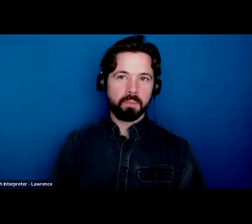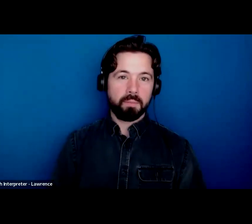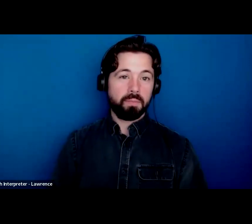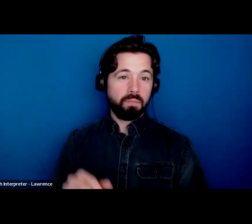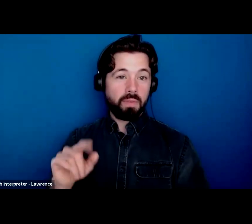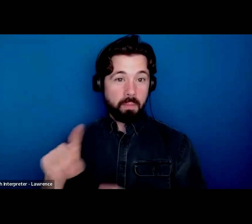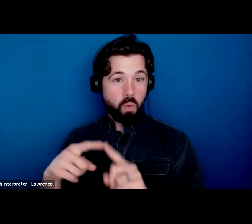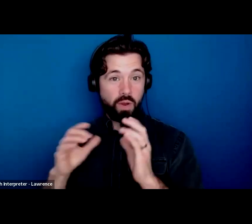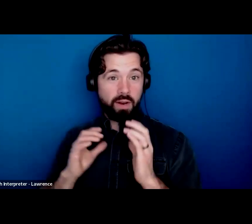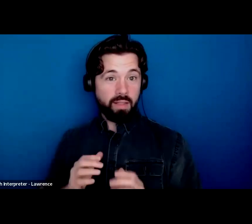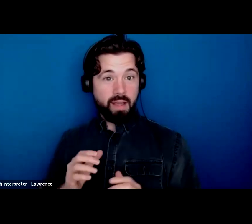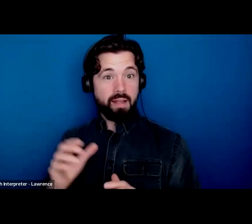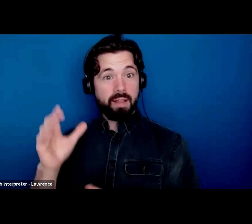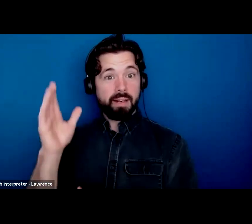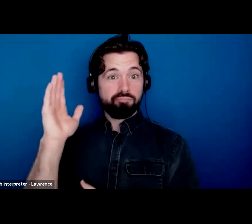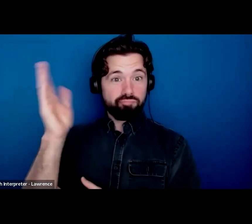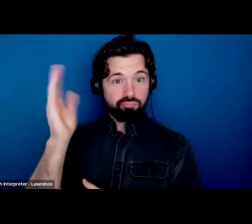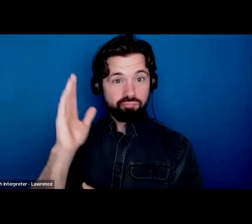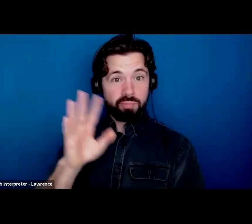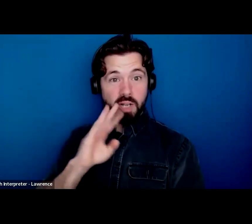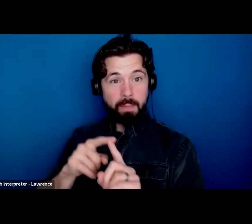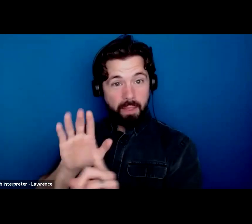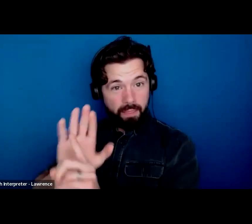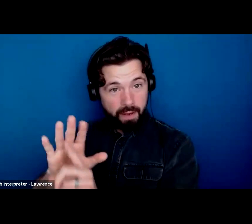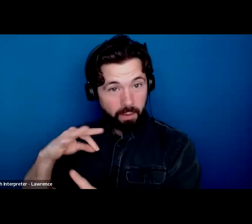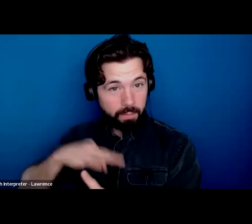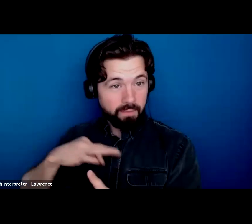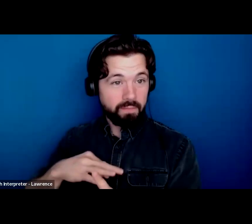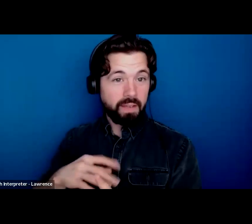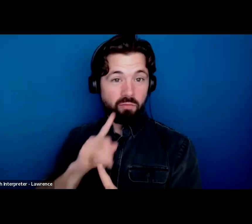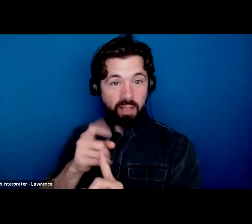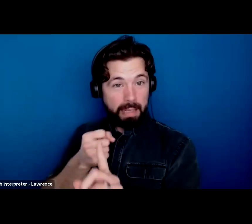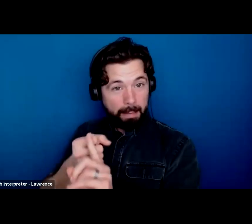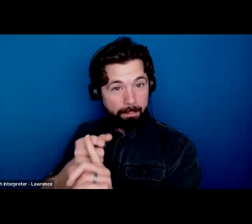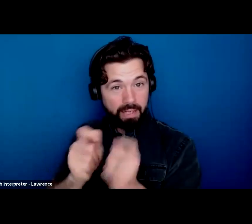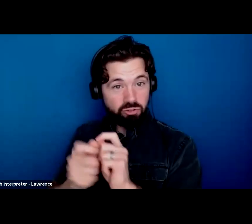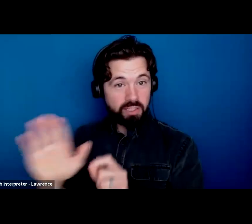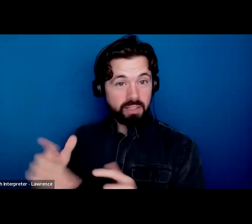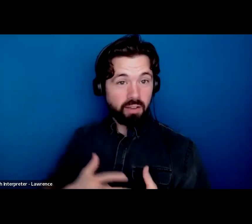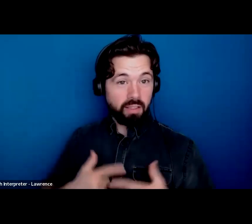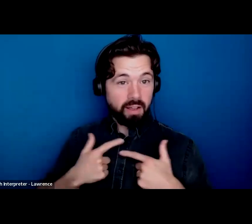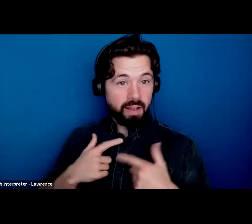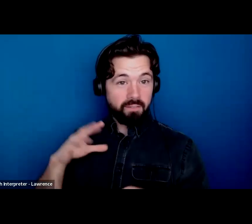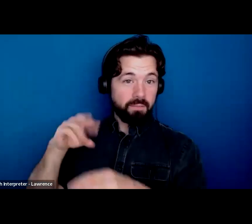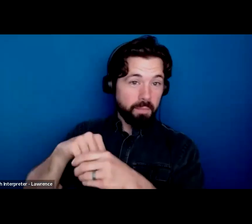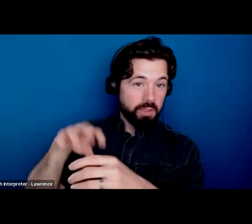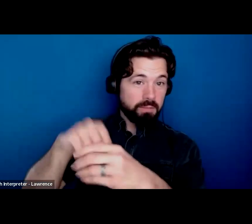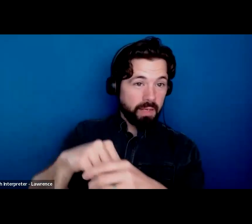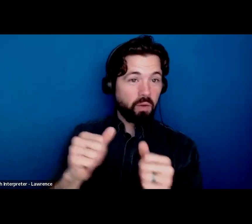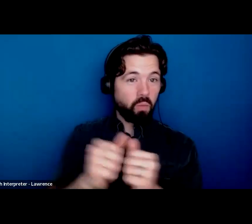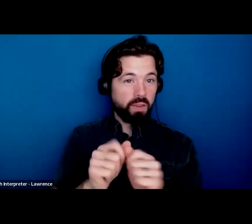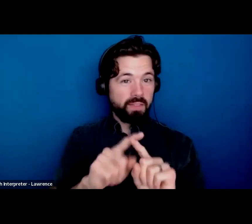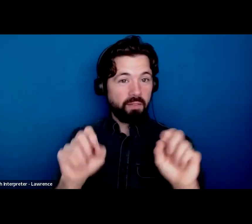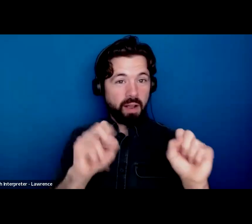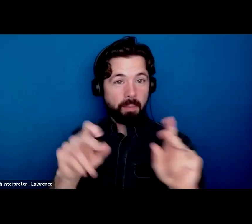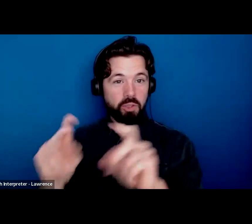talk about the real benefit to them and how it's, in their case, changed their life and allowed them to participate in more included opportunities